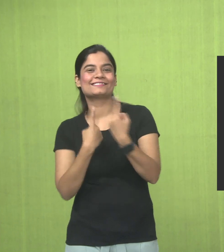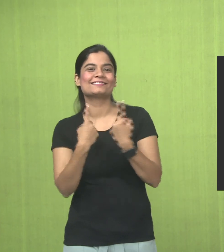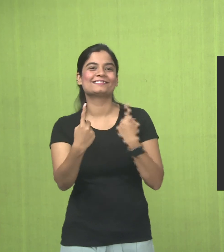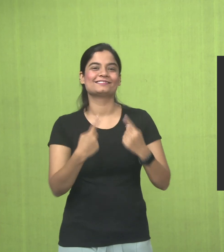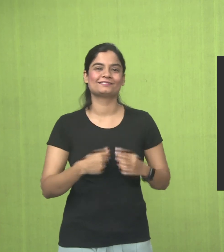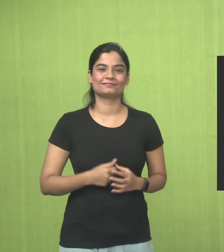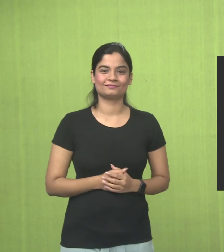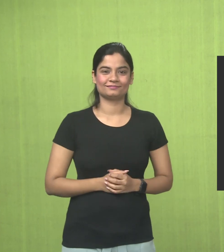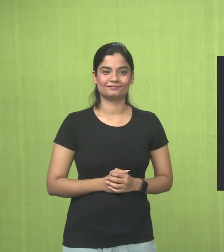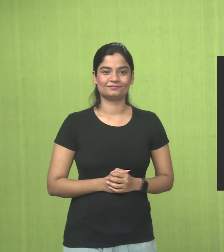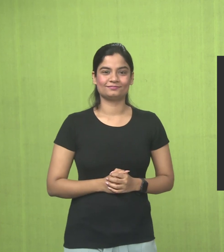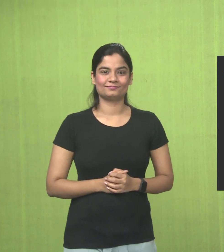in the price, etc.